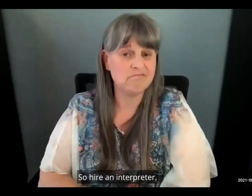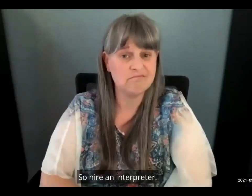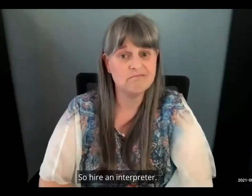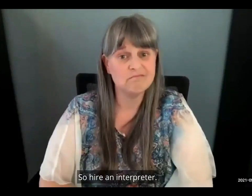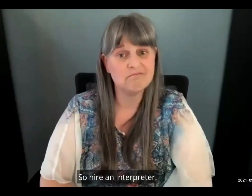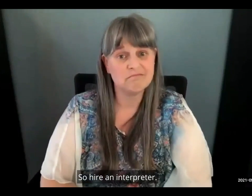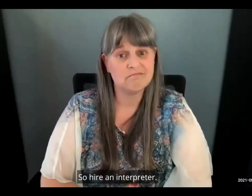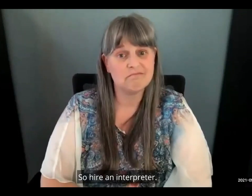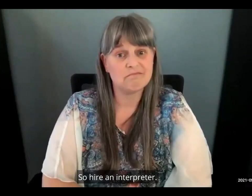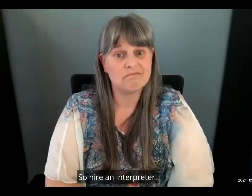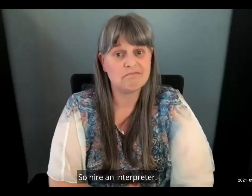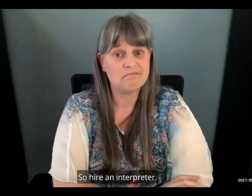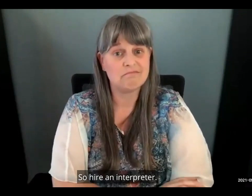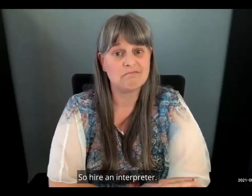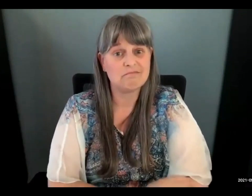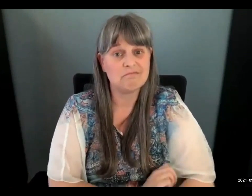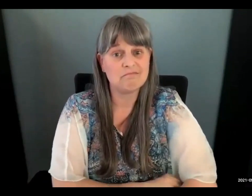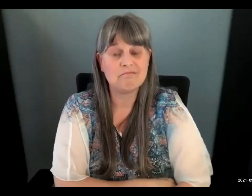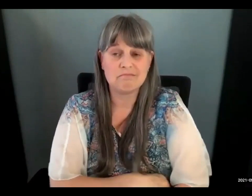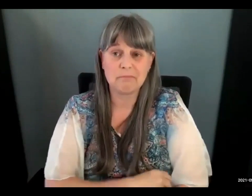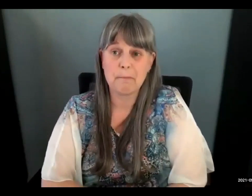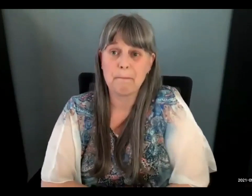So hire an interpreter.